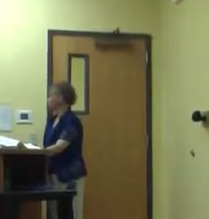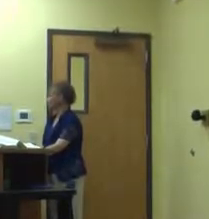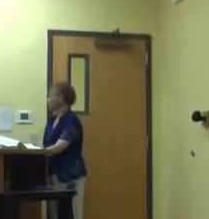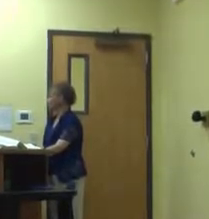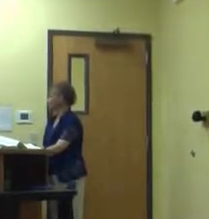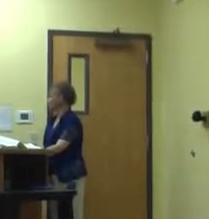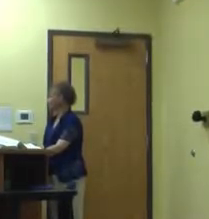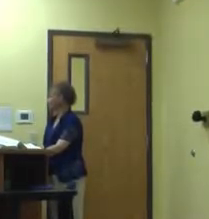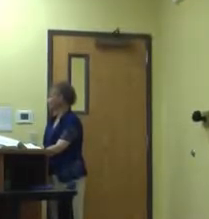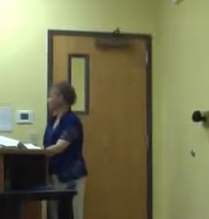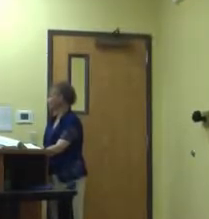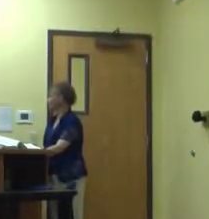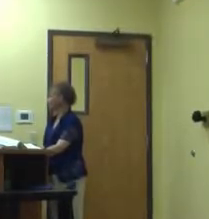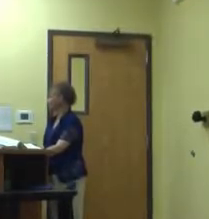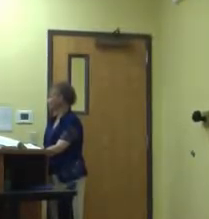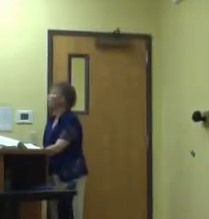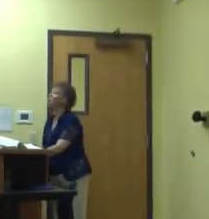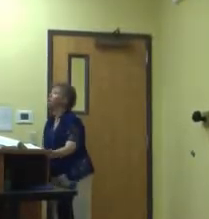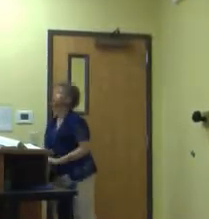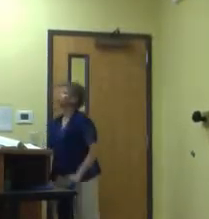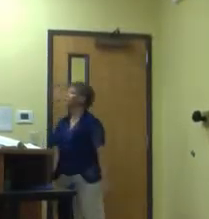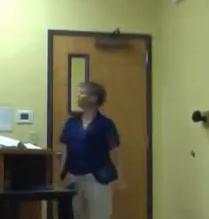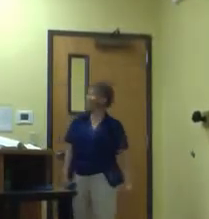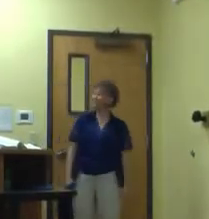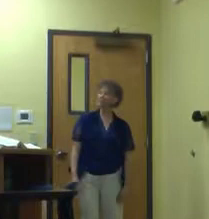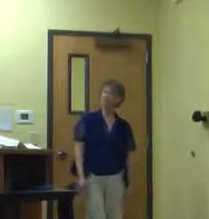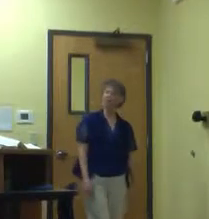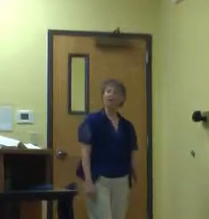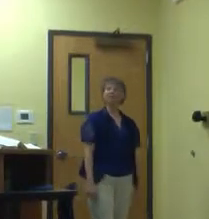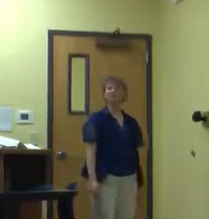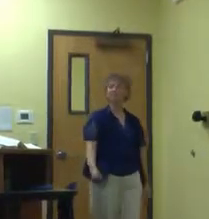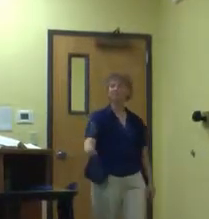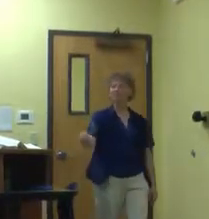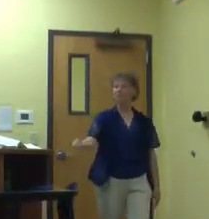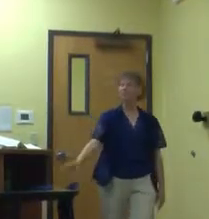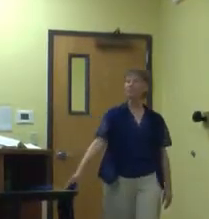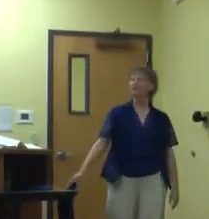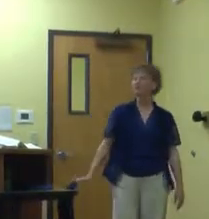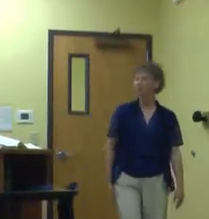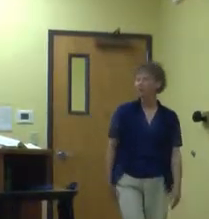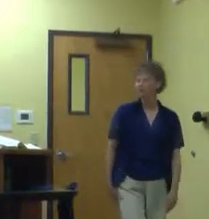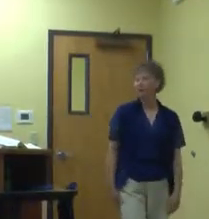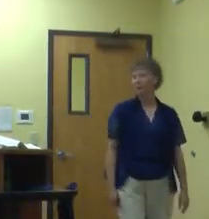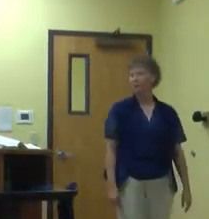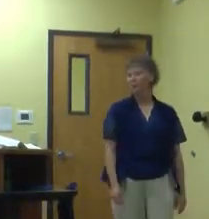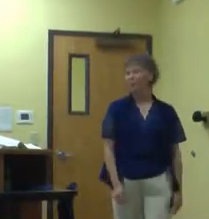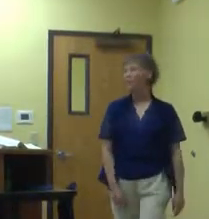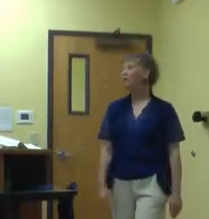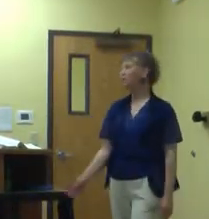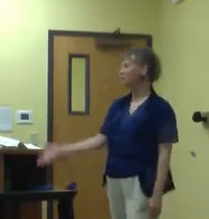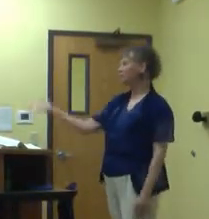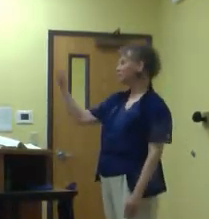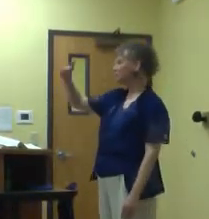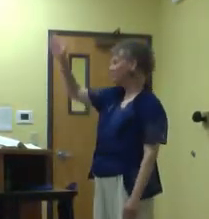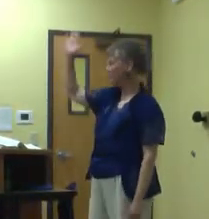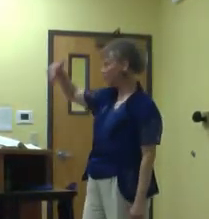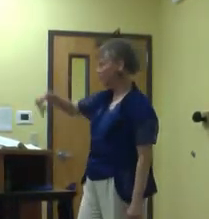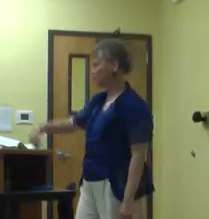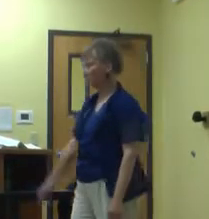How to get there? Oh, we've talked some, and some of this was in your pre-unit, right? The first time that